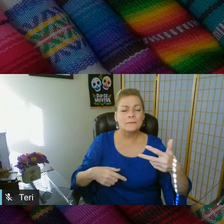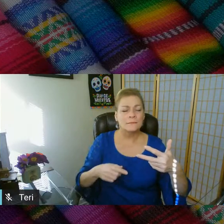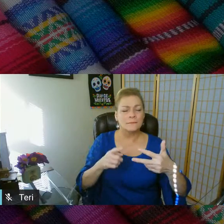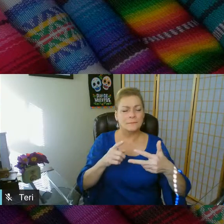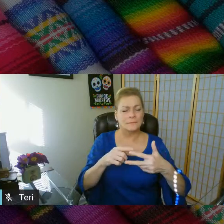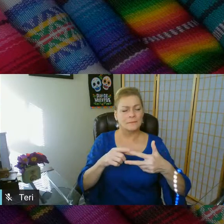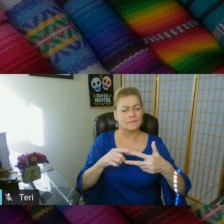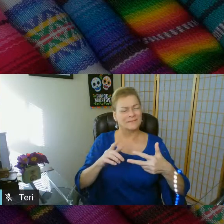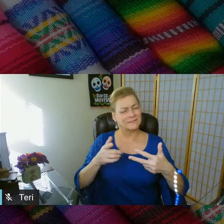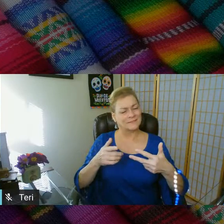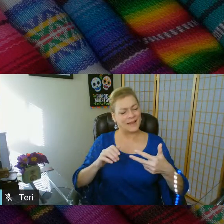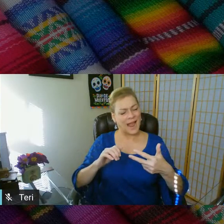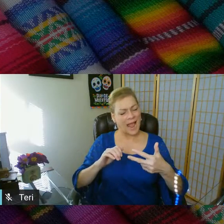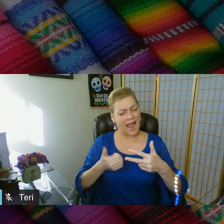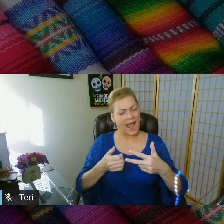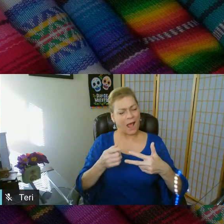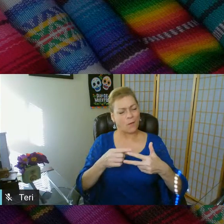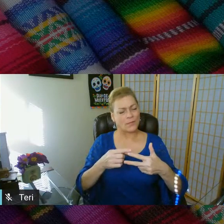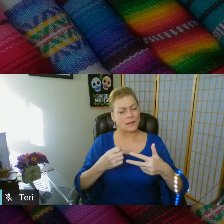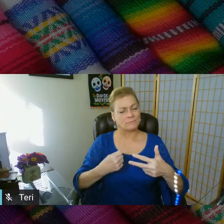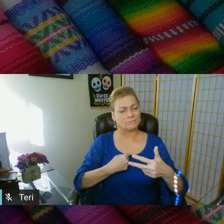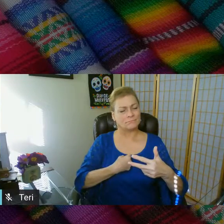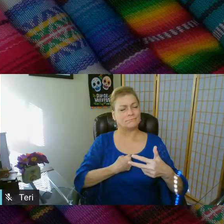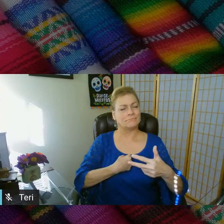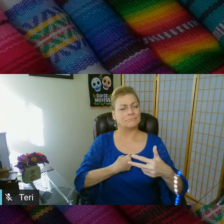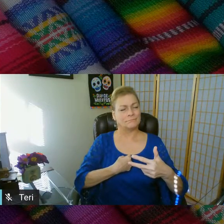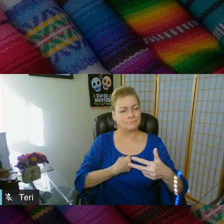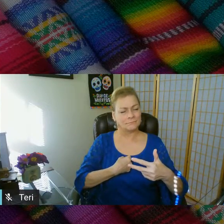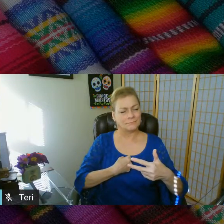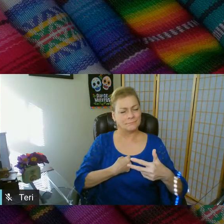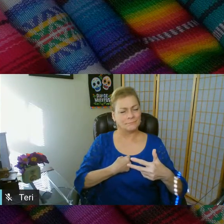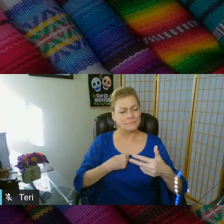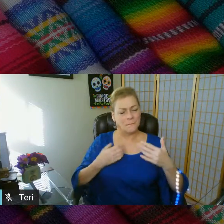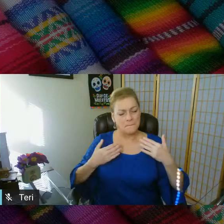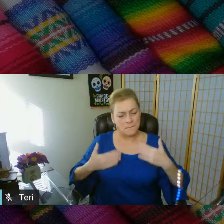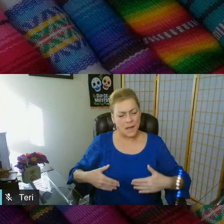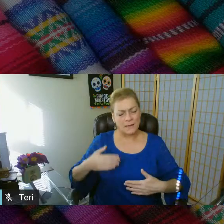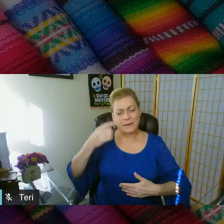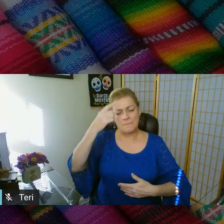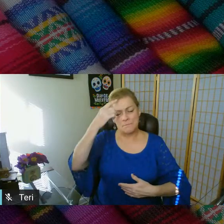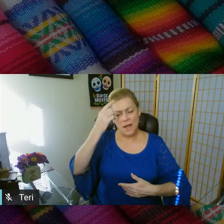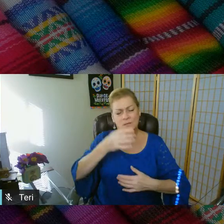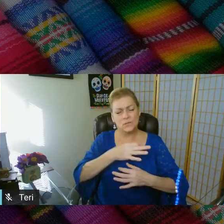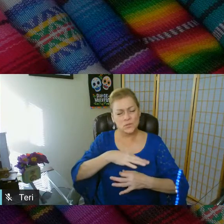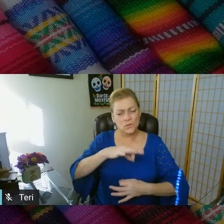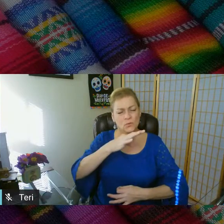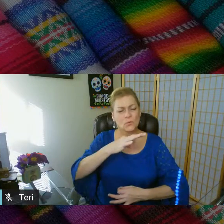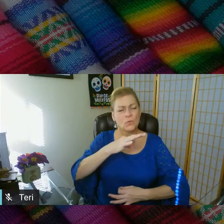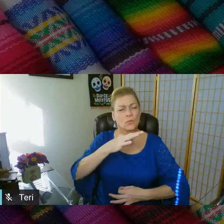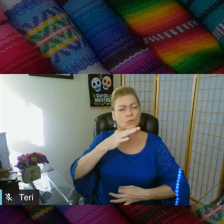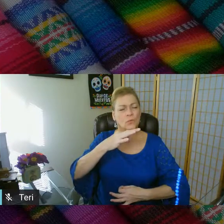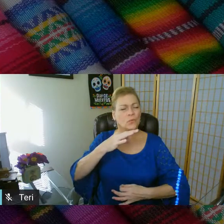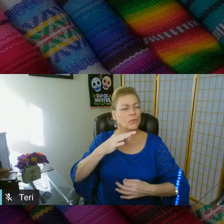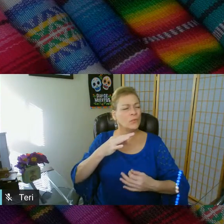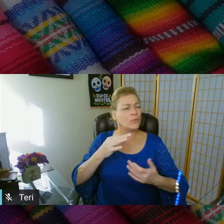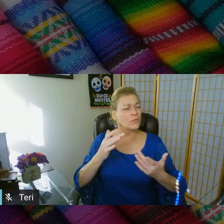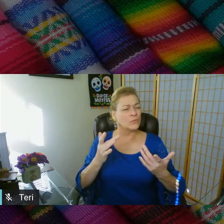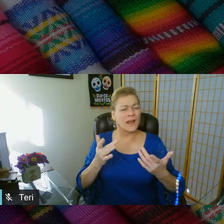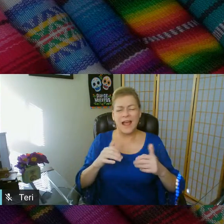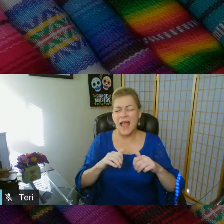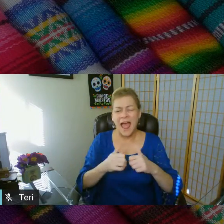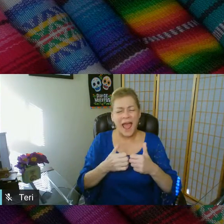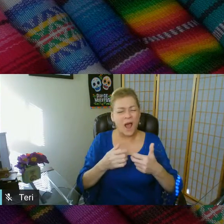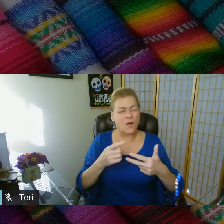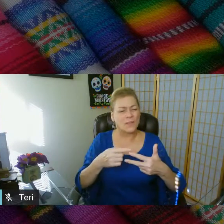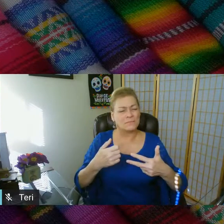How do these memories impact our soul, our body, our mind, our heart, our psyche? And